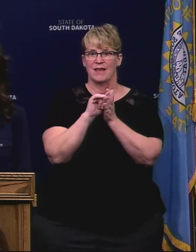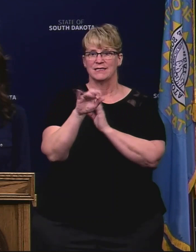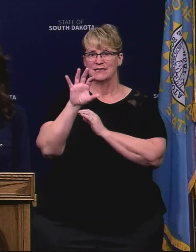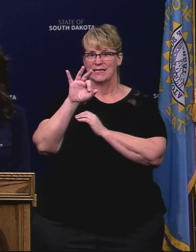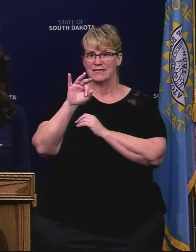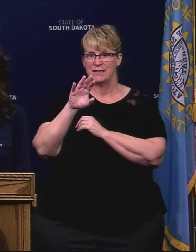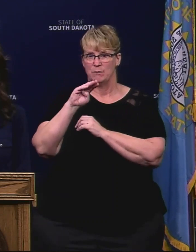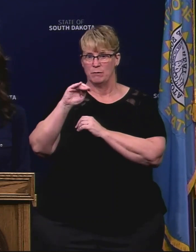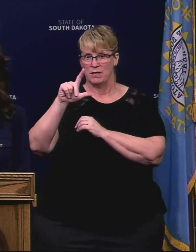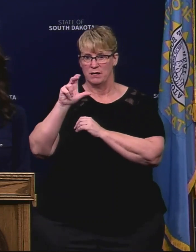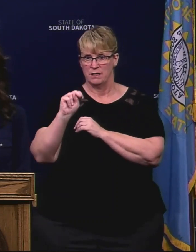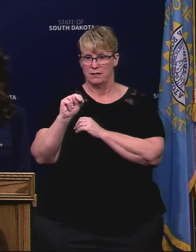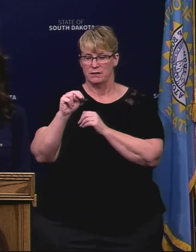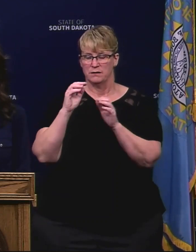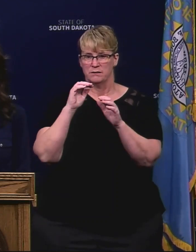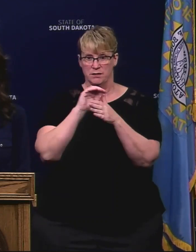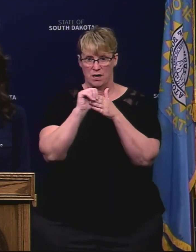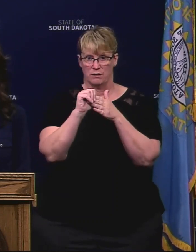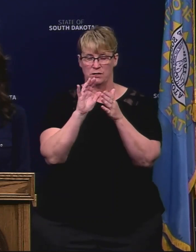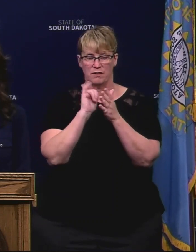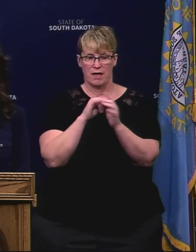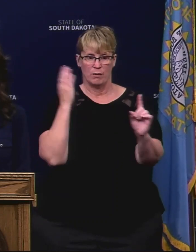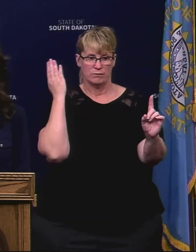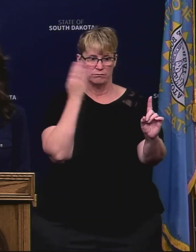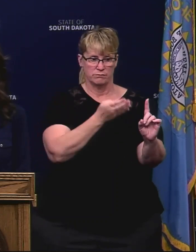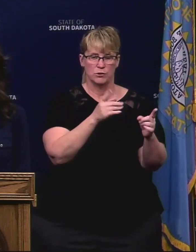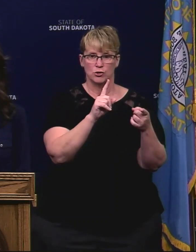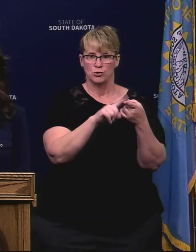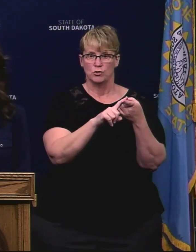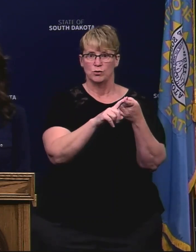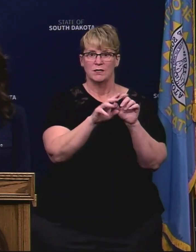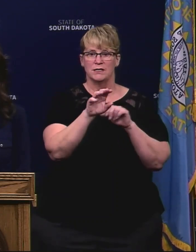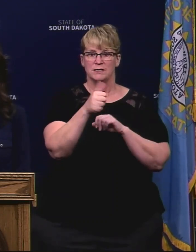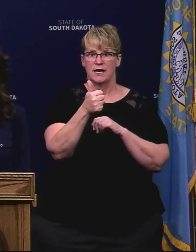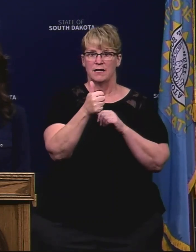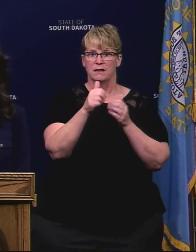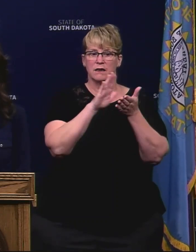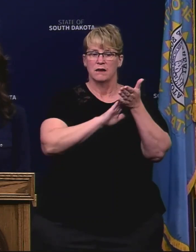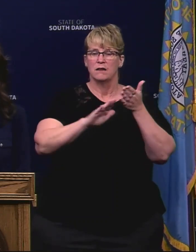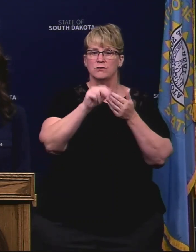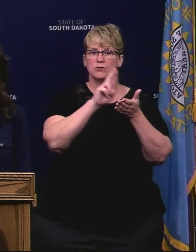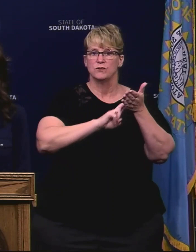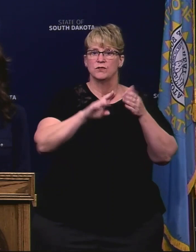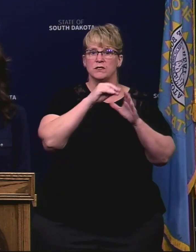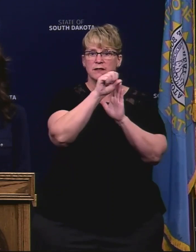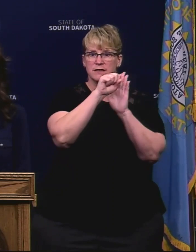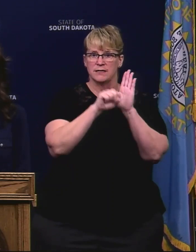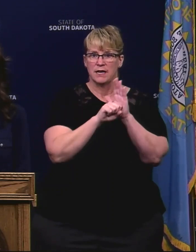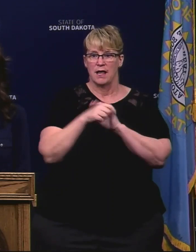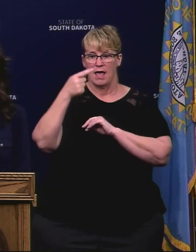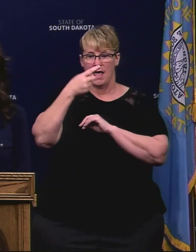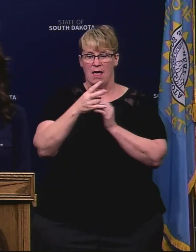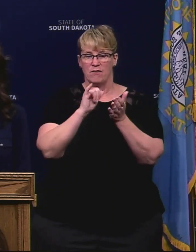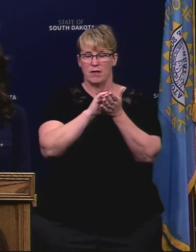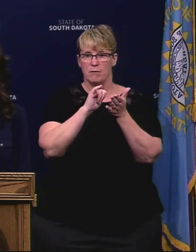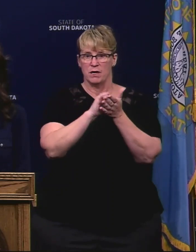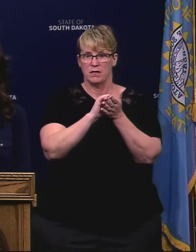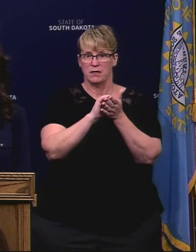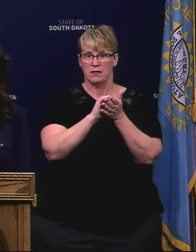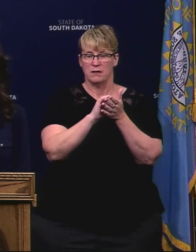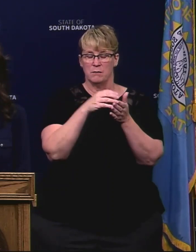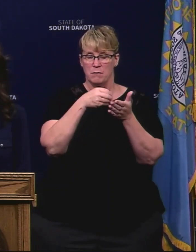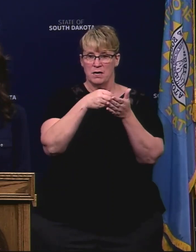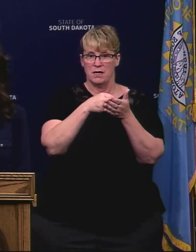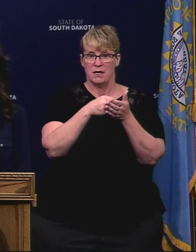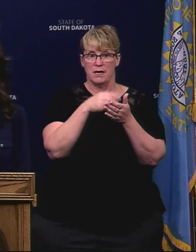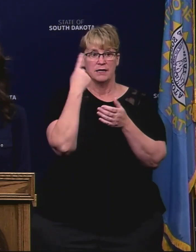million, and they went directly to 10 colleges and universities in the state. Half of that money is allocated to students